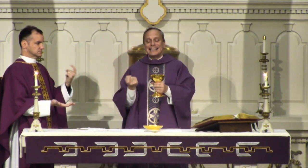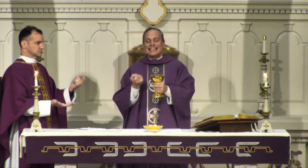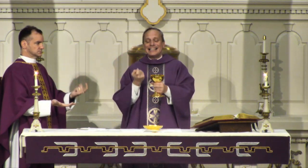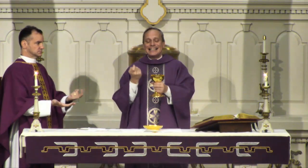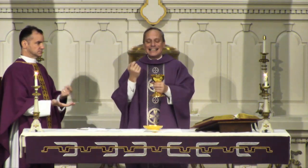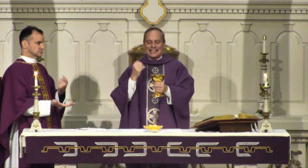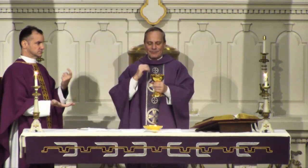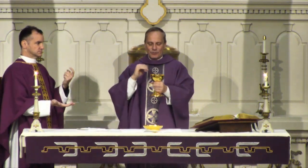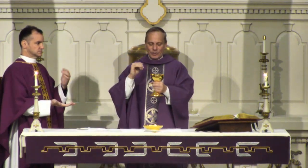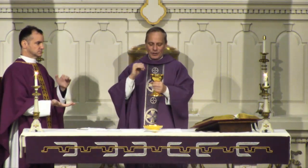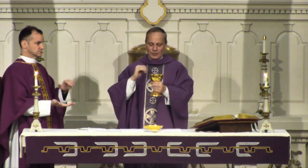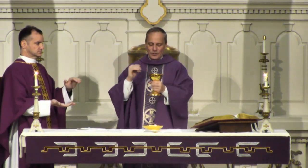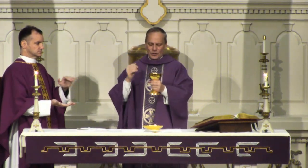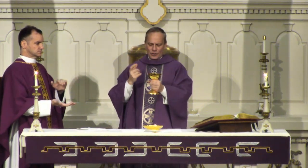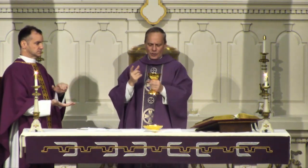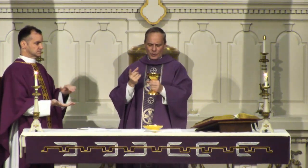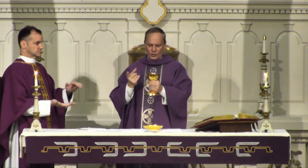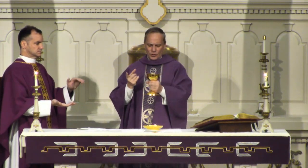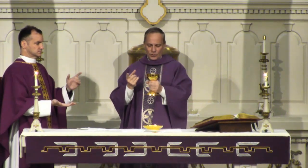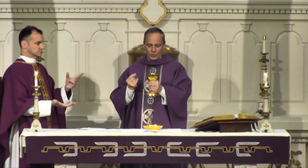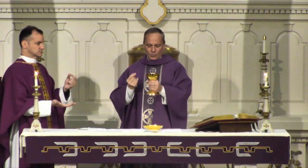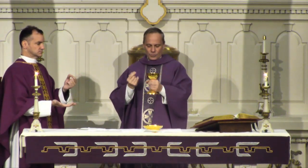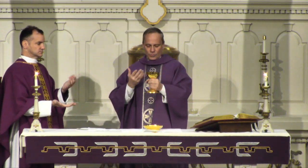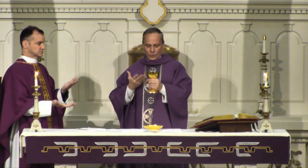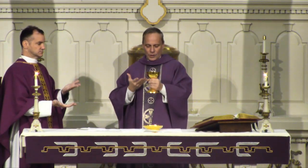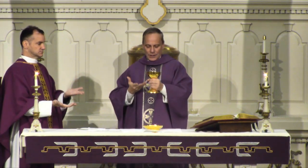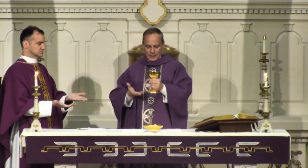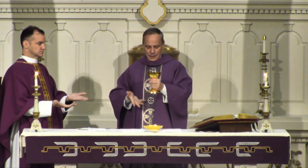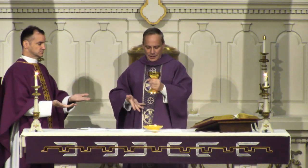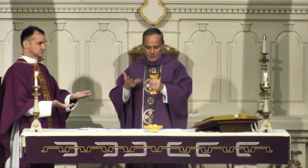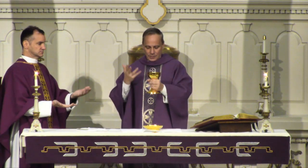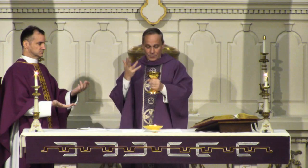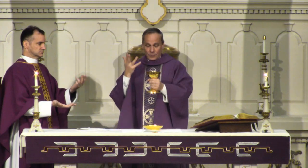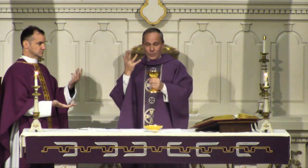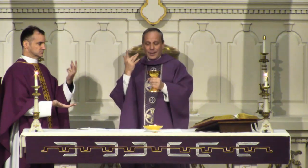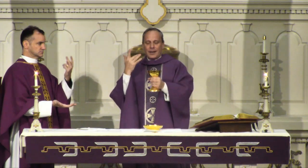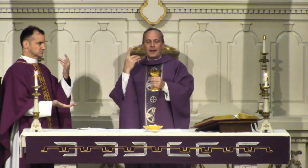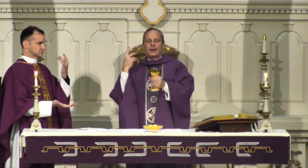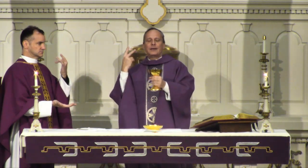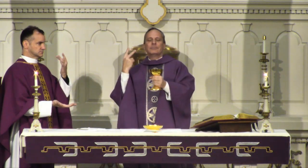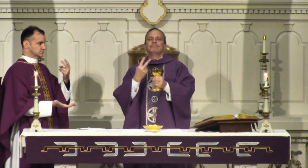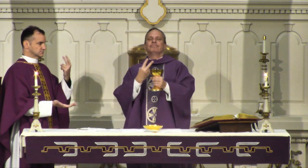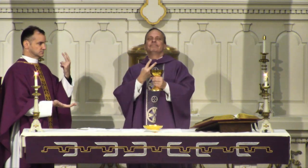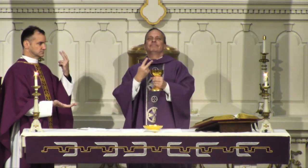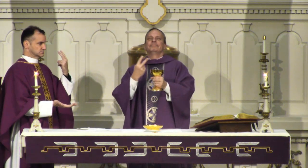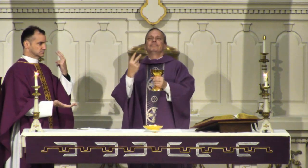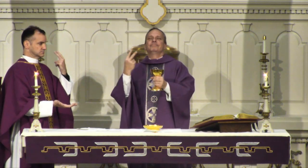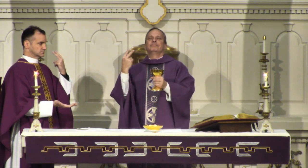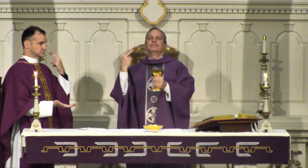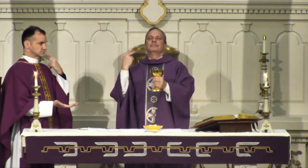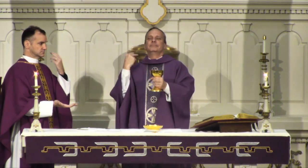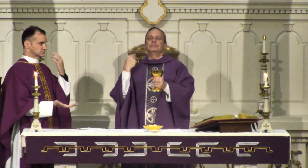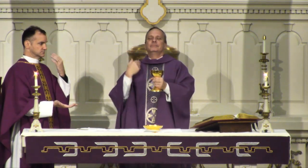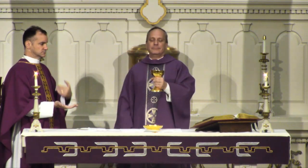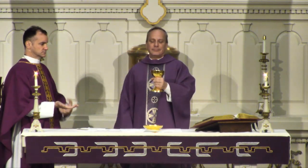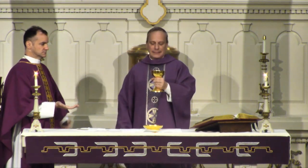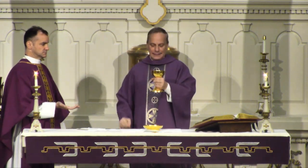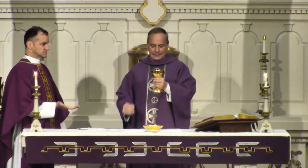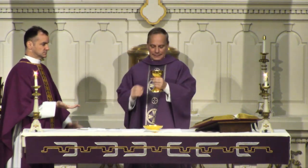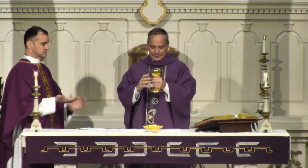for the forgiveness of sins. Do this in memory of me."